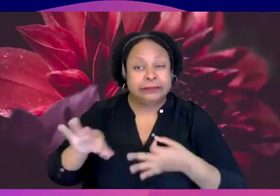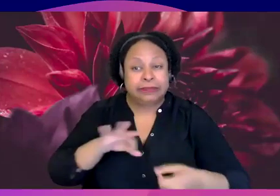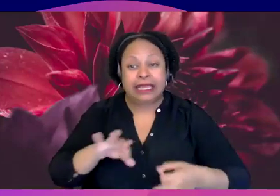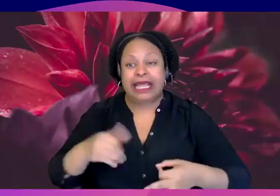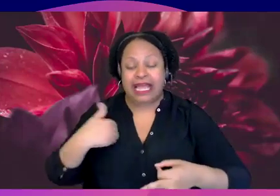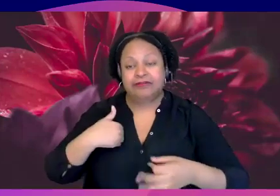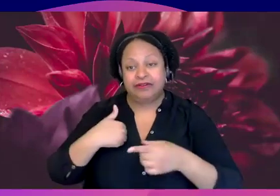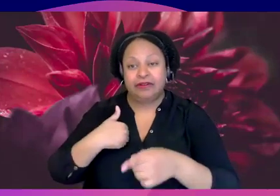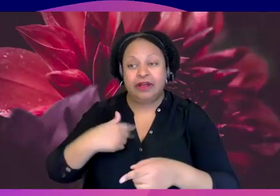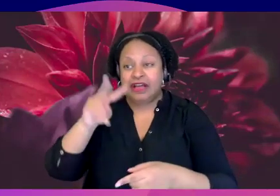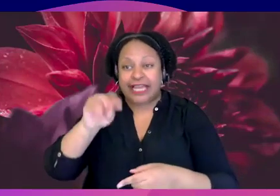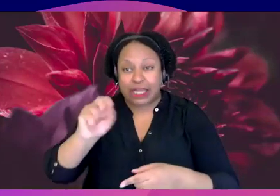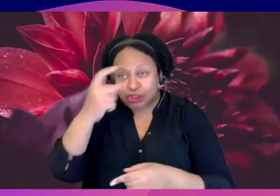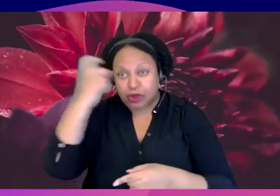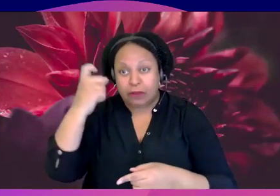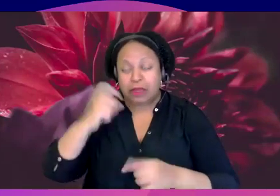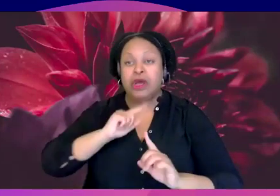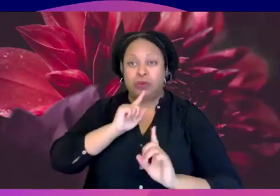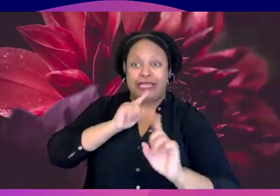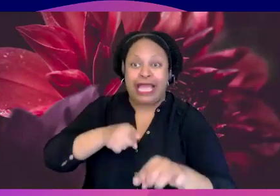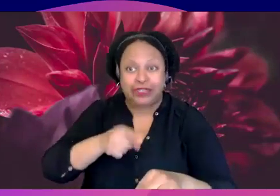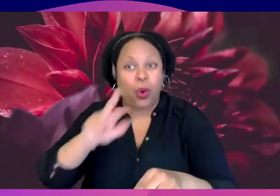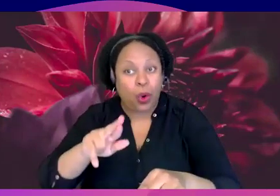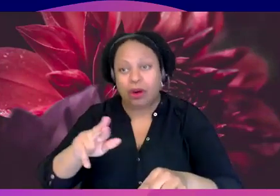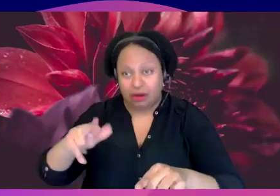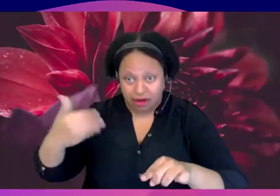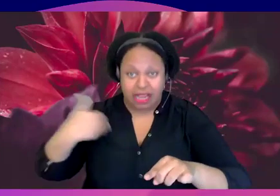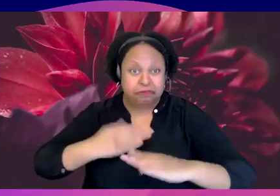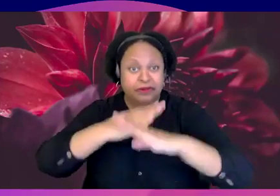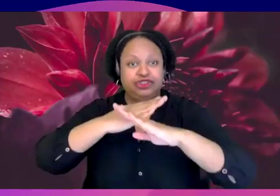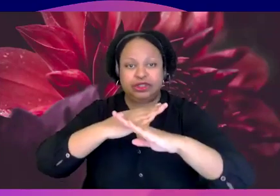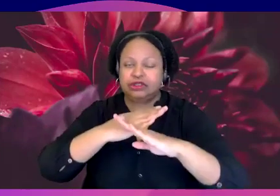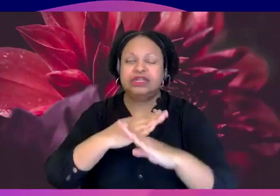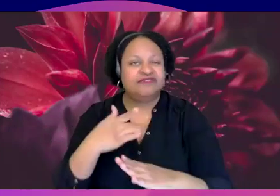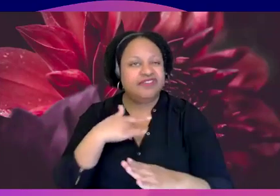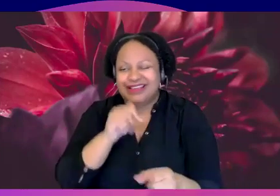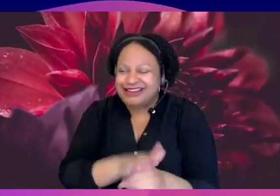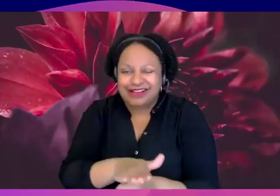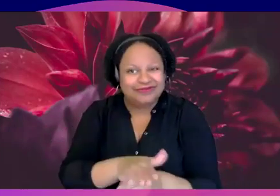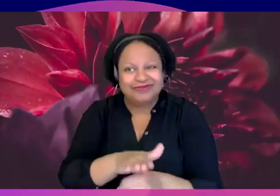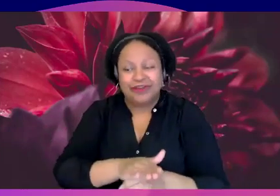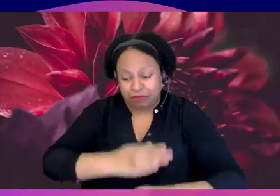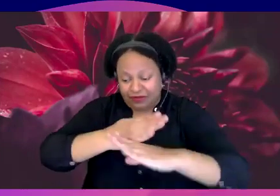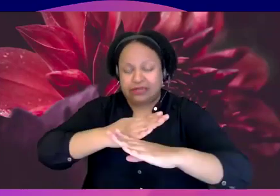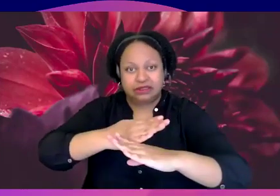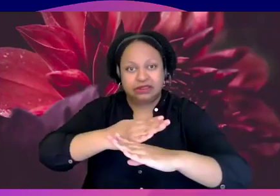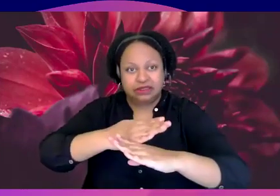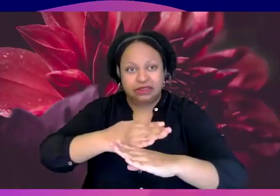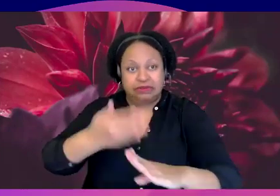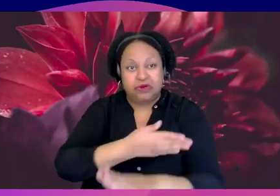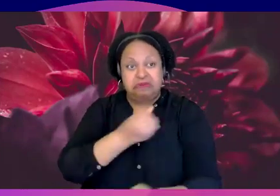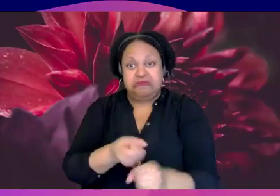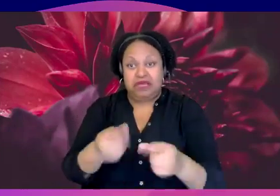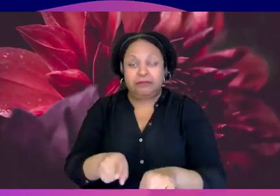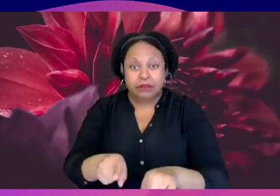and then there's prevention. And often I think we don't put enough effort into the prevention part. It is something